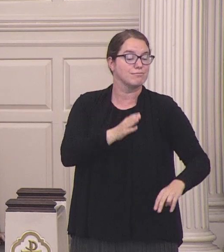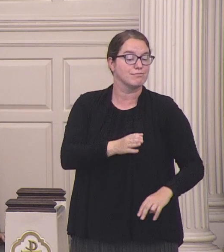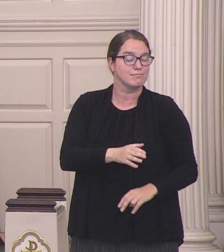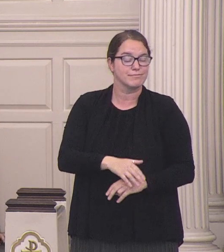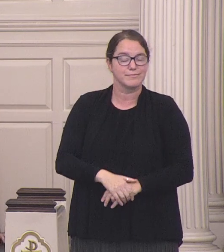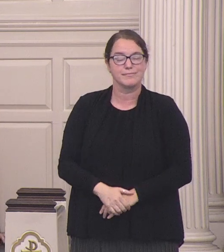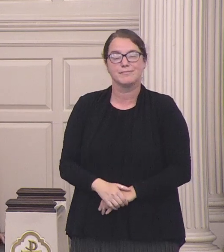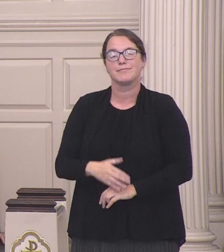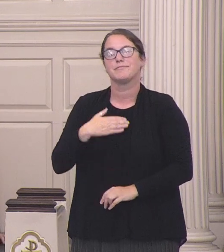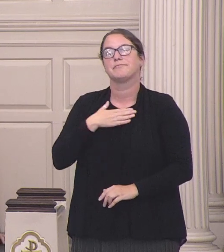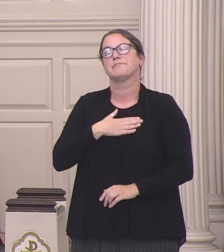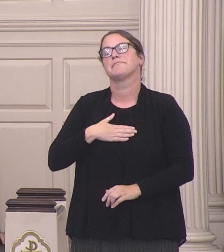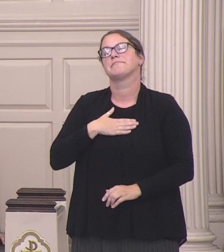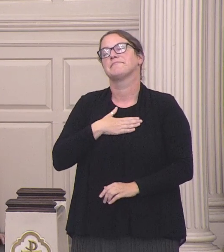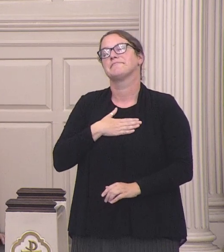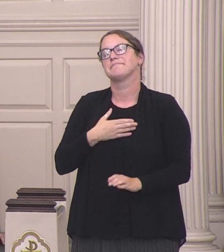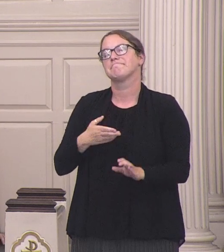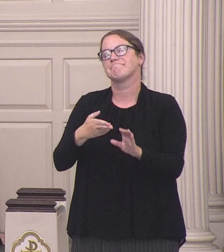heaven.